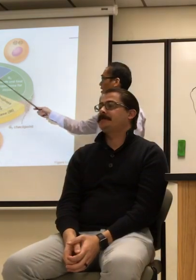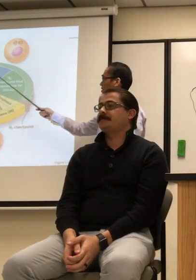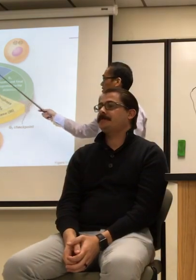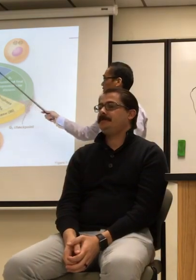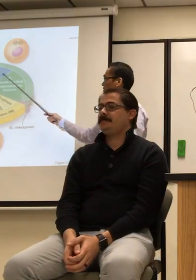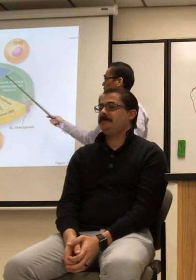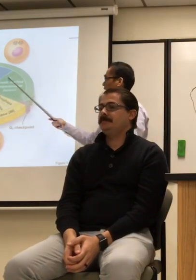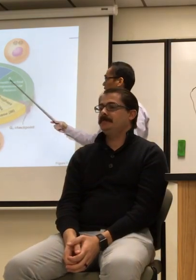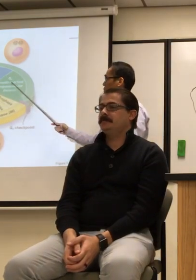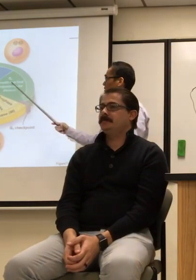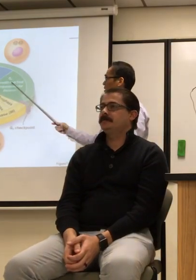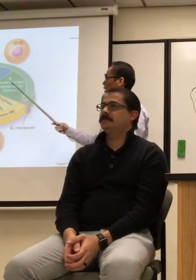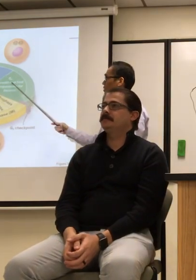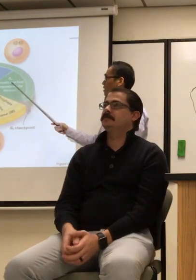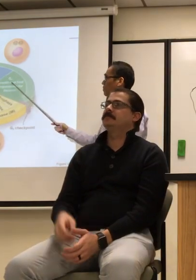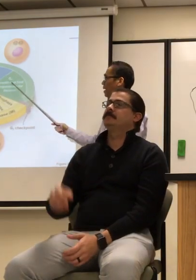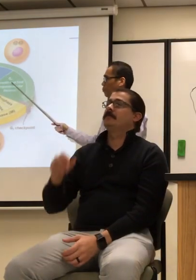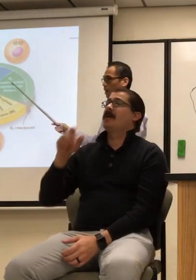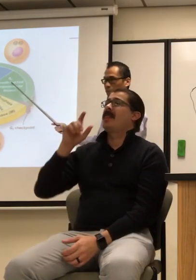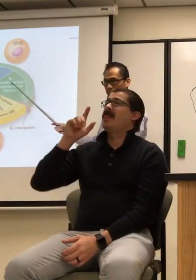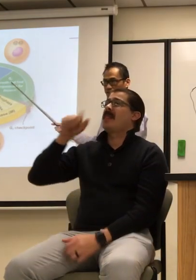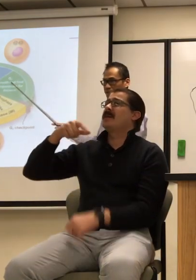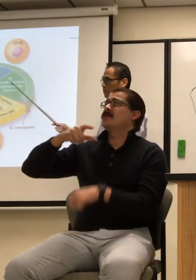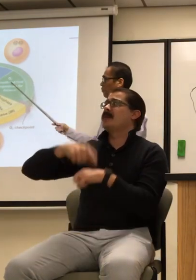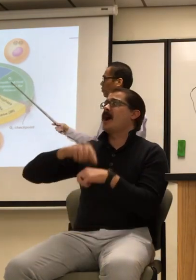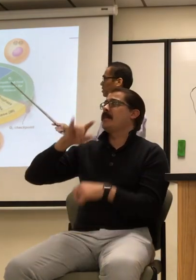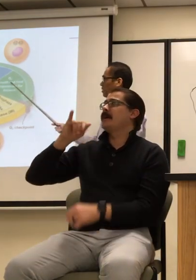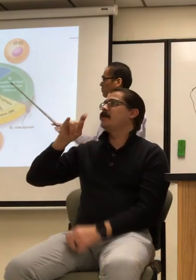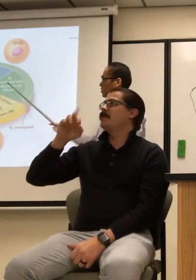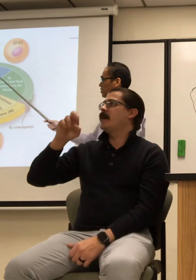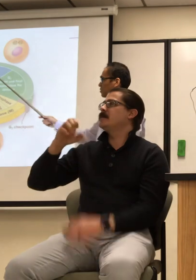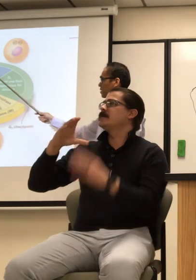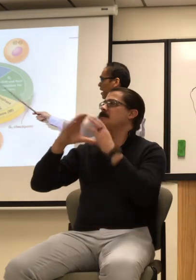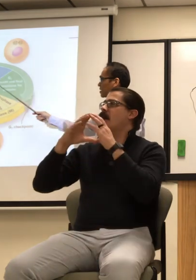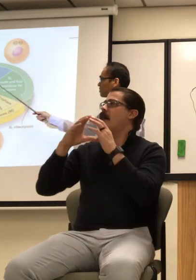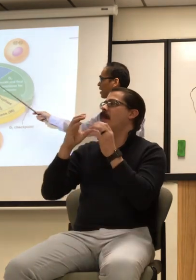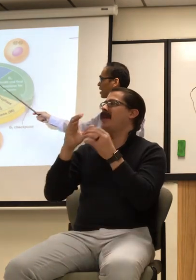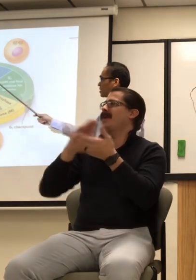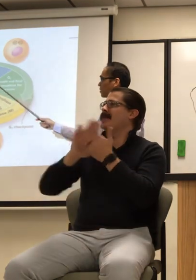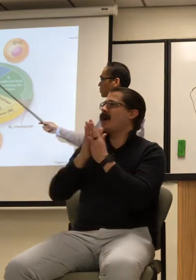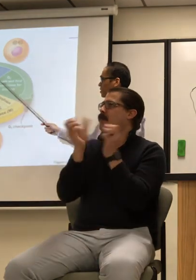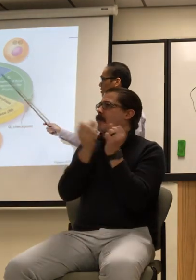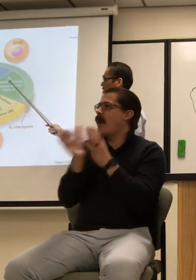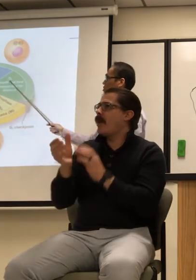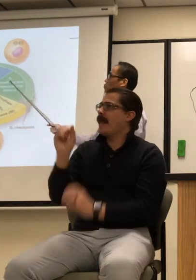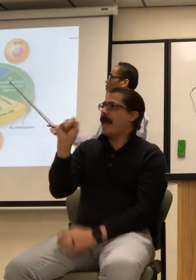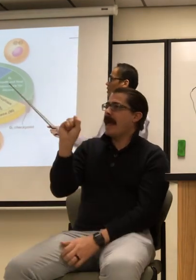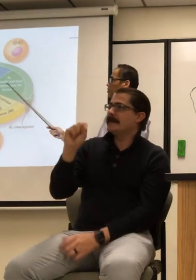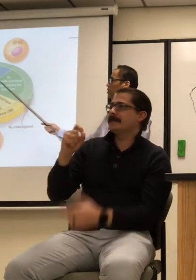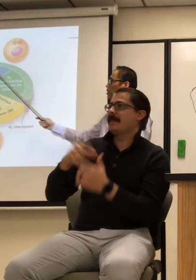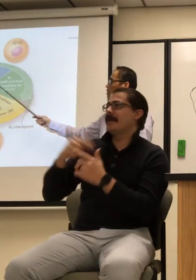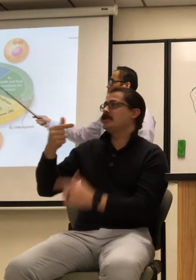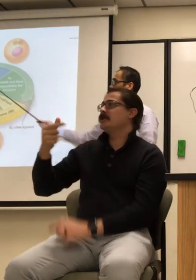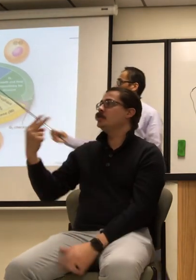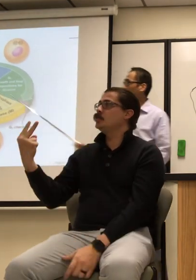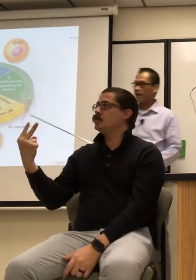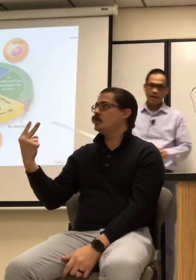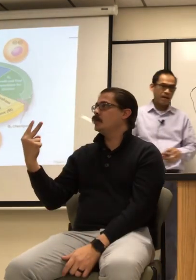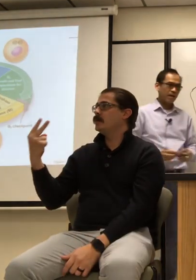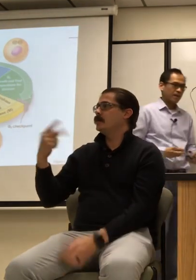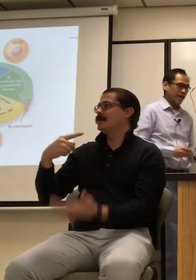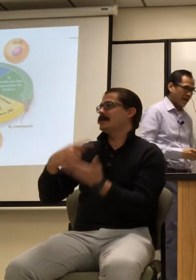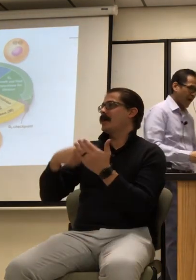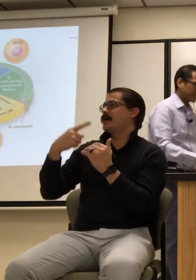later phases of interphase where the cell does make preparations before cell division. There's the S phase and there's the G2 phase. Let's talk